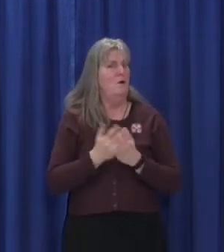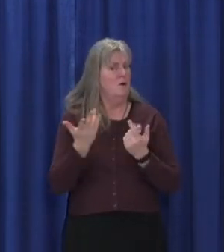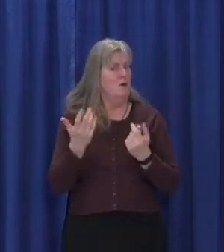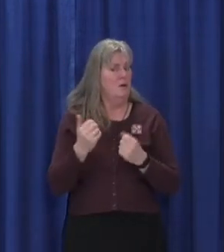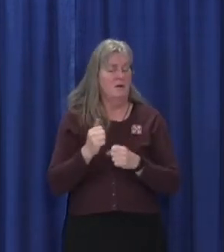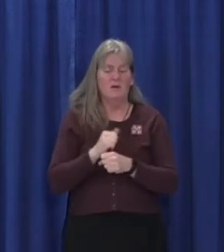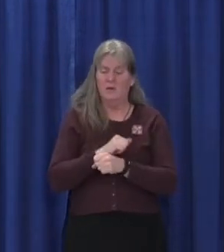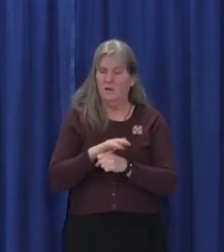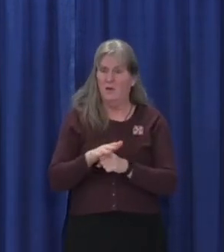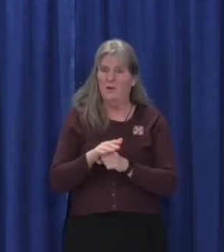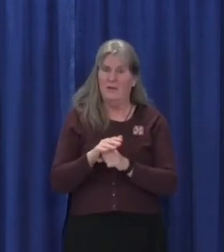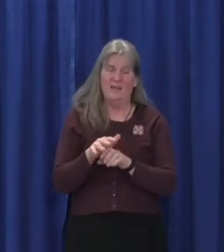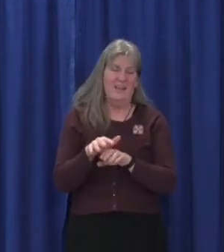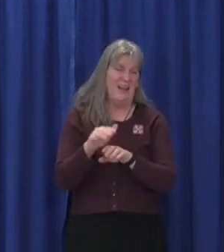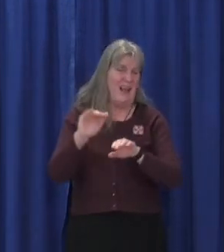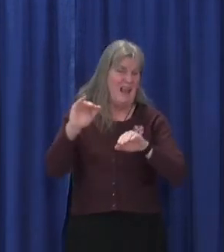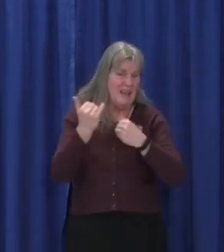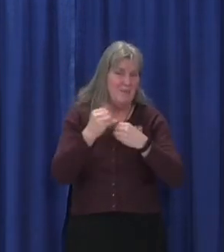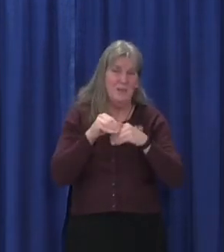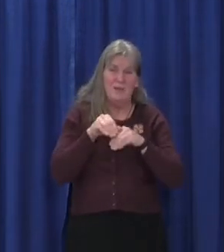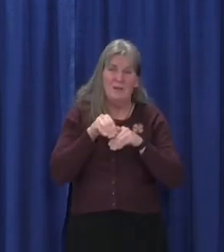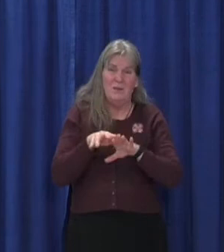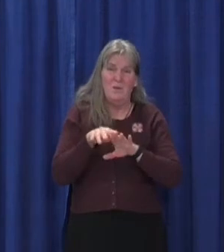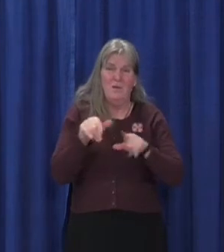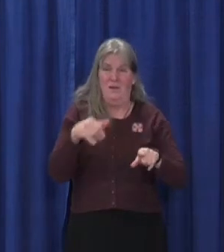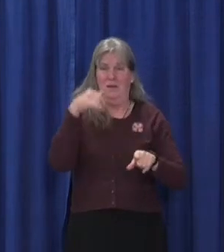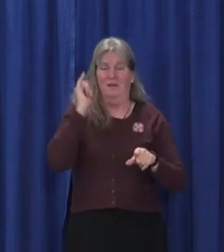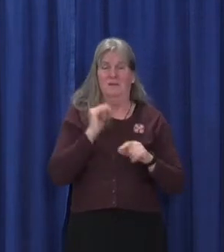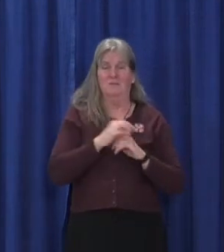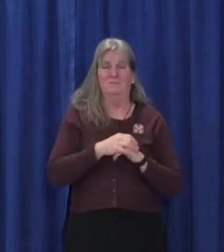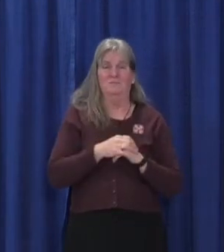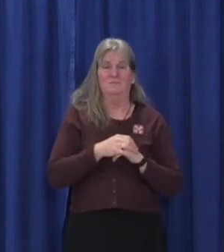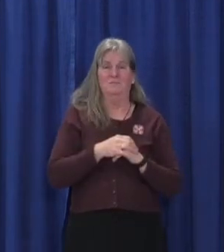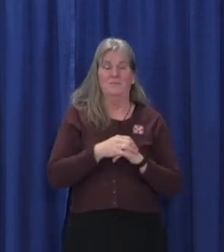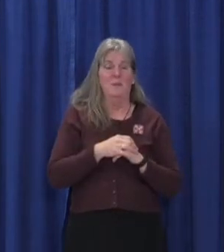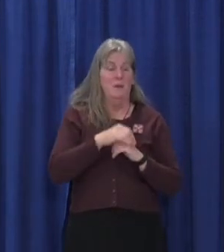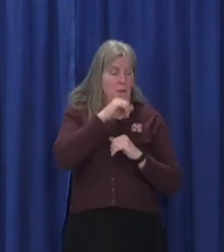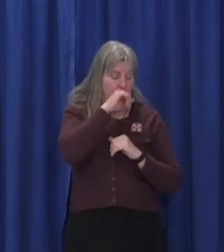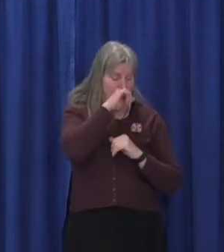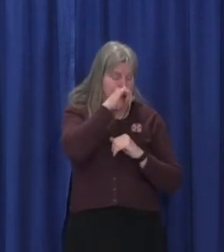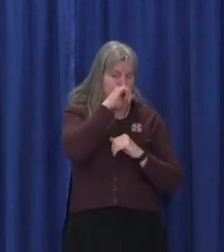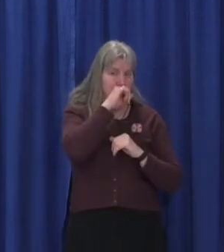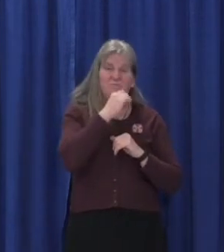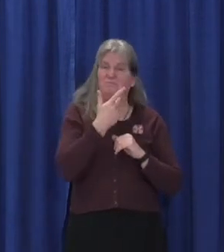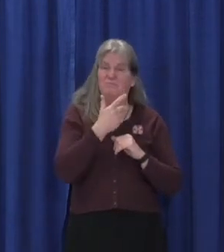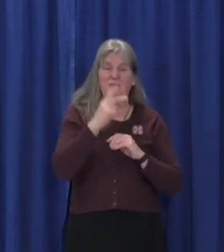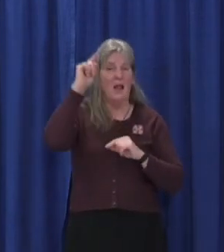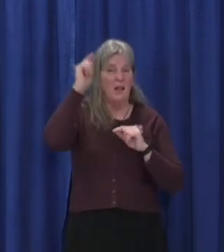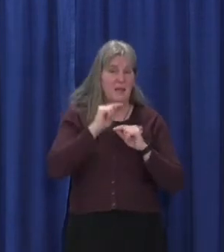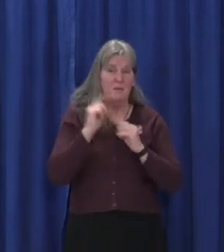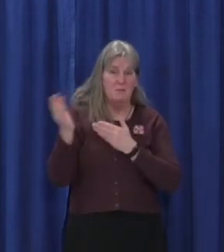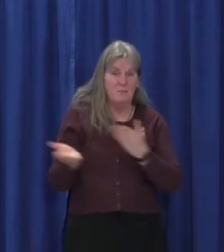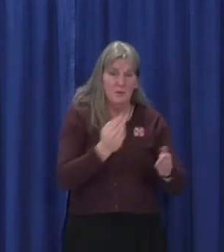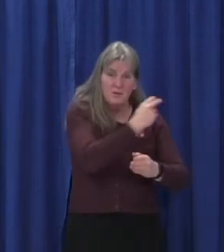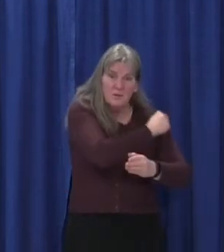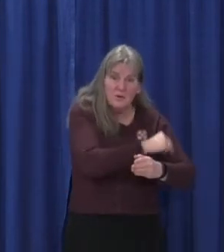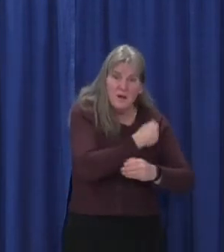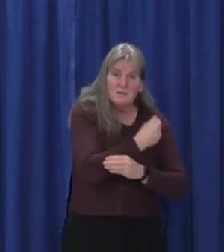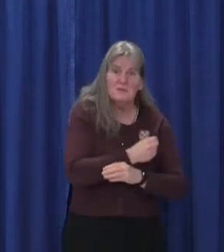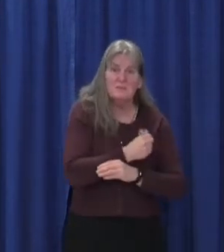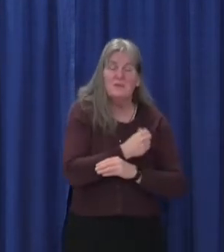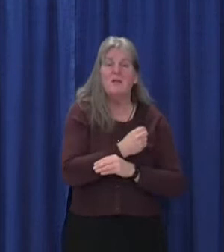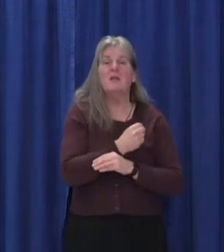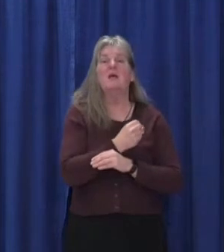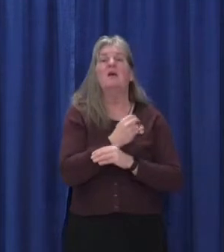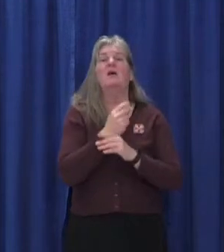the spread of COVID-19 in Yukon. It has kept people out of hospital. It has saved lives. And